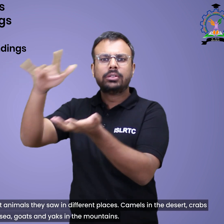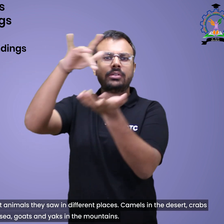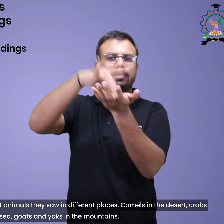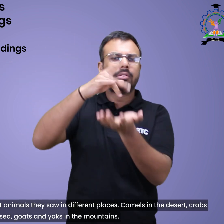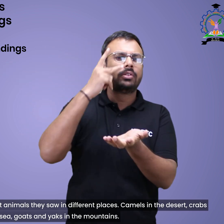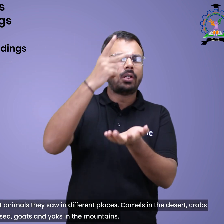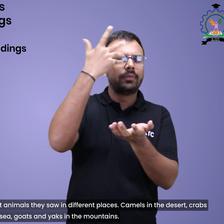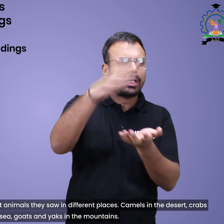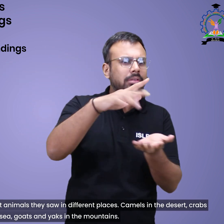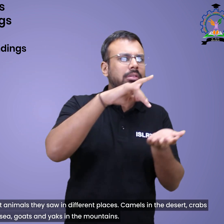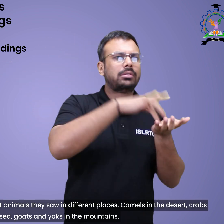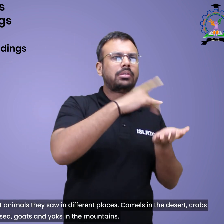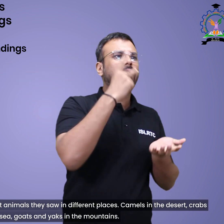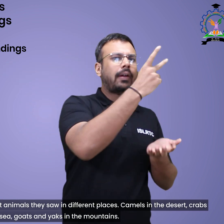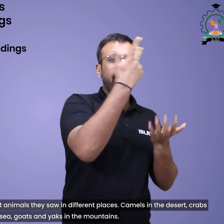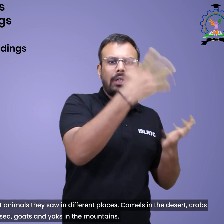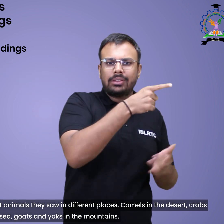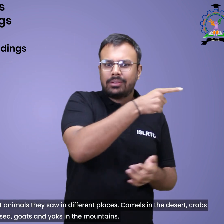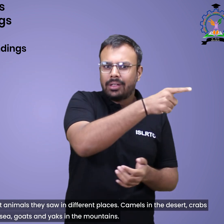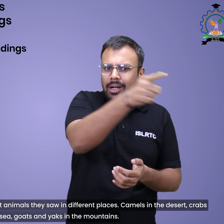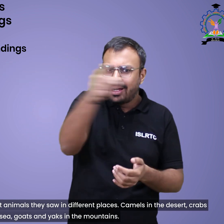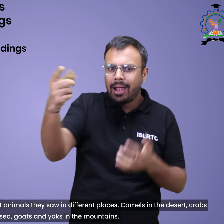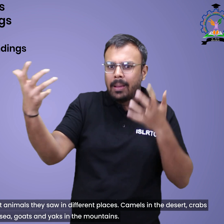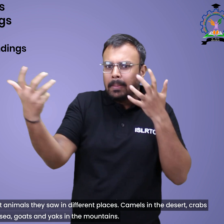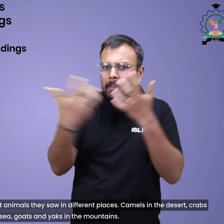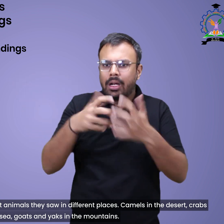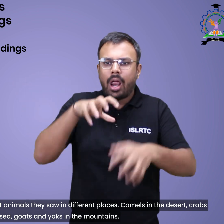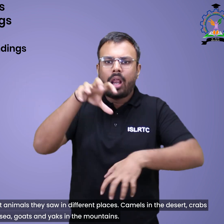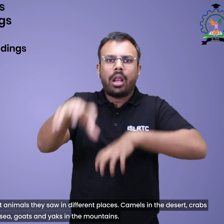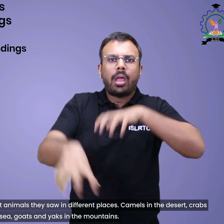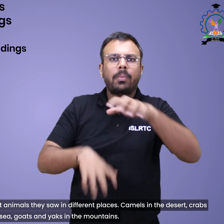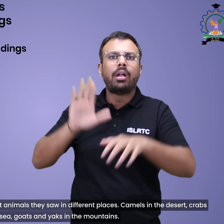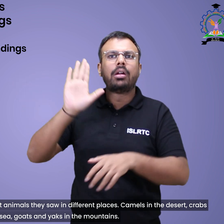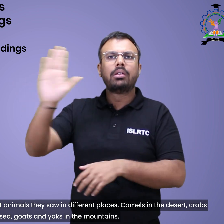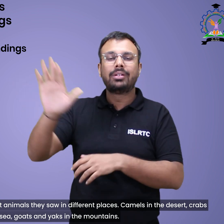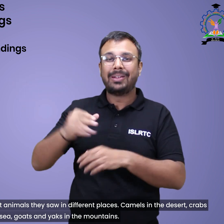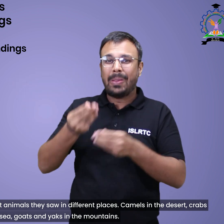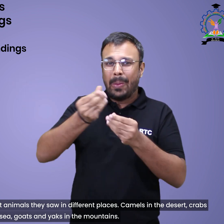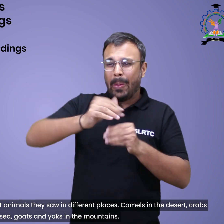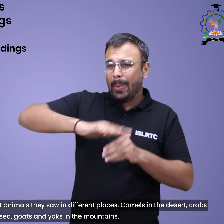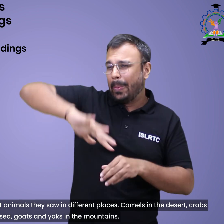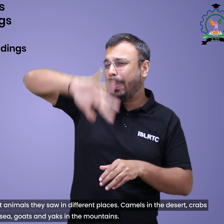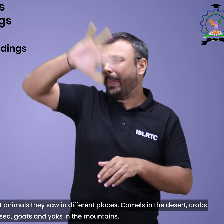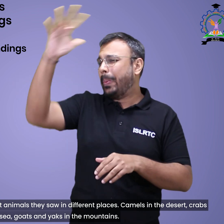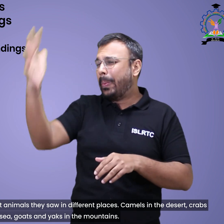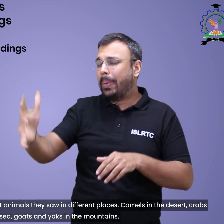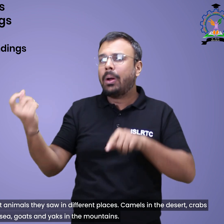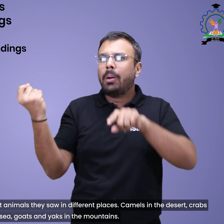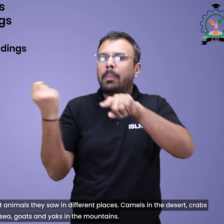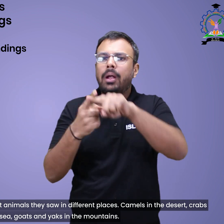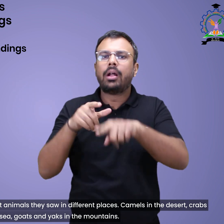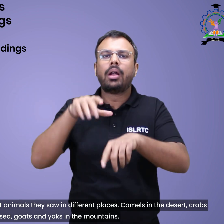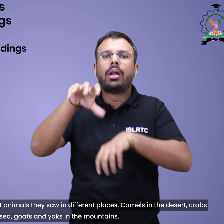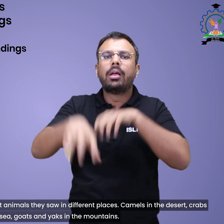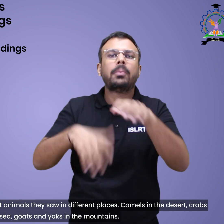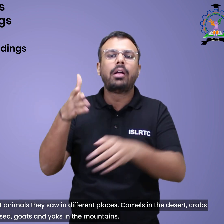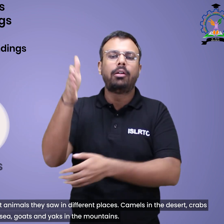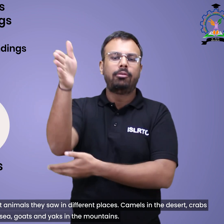They then thought about the different animals they saw in different places. Camels in the desert, crabs near the